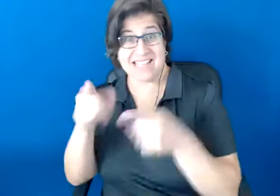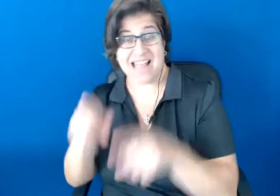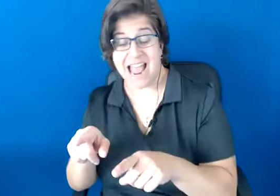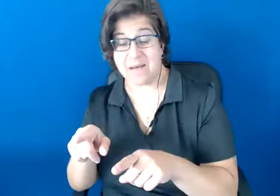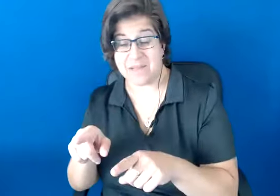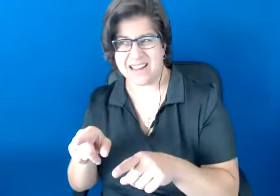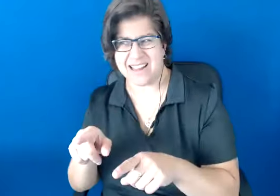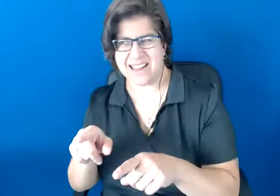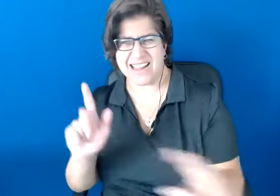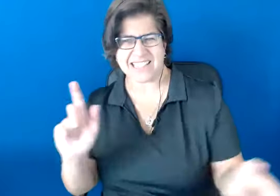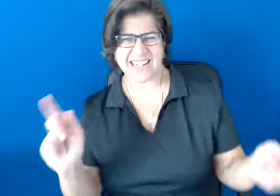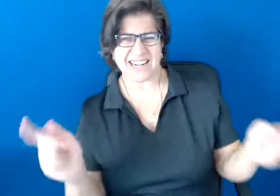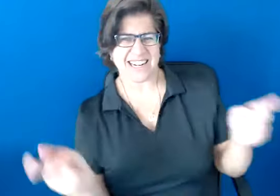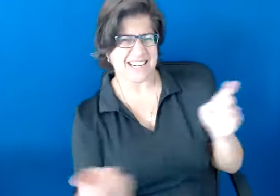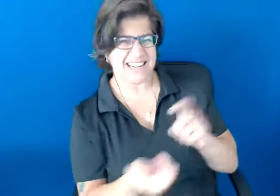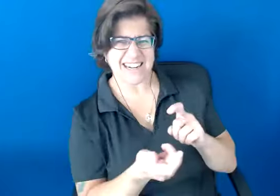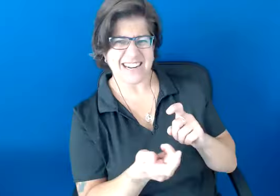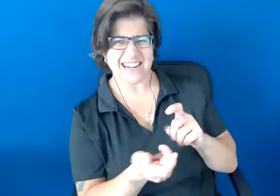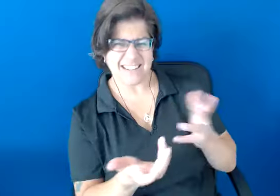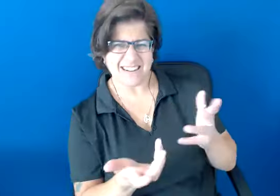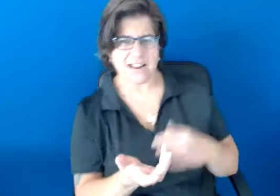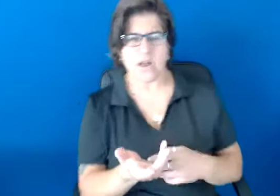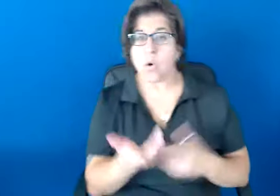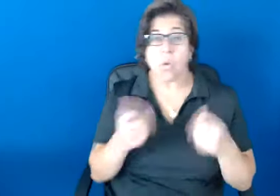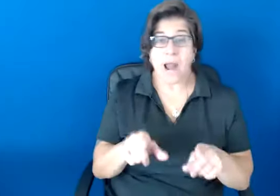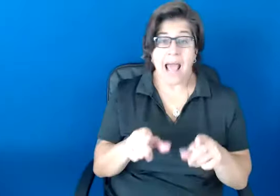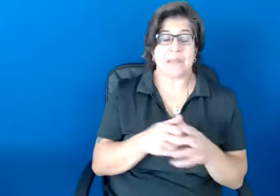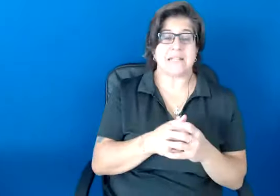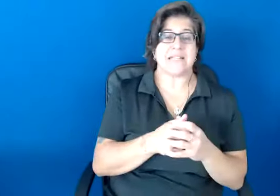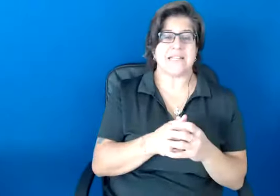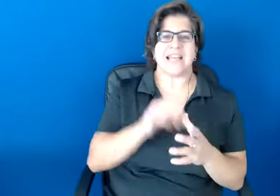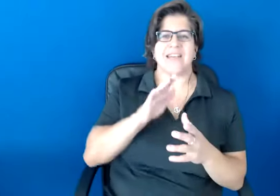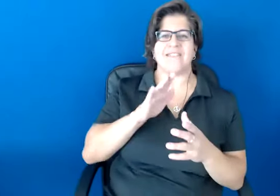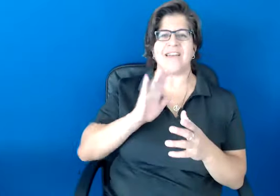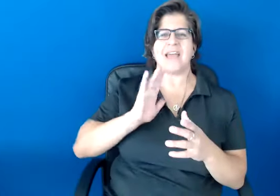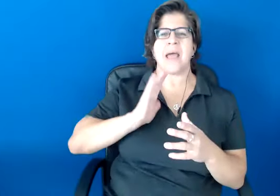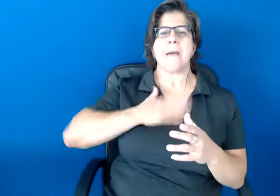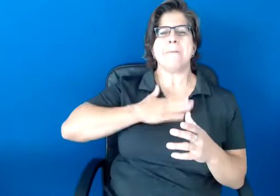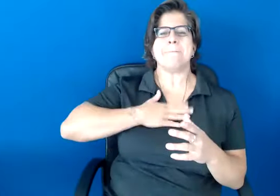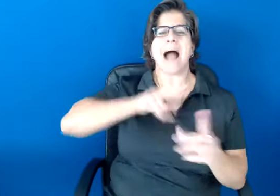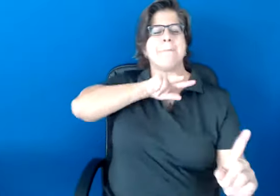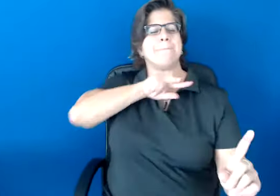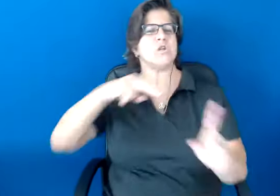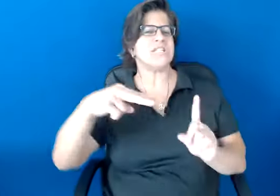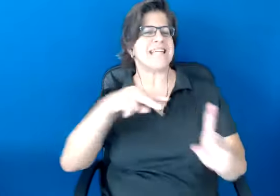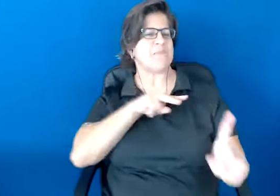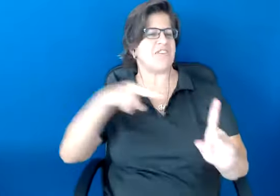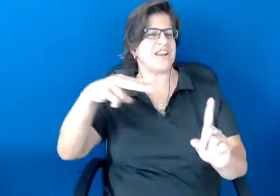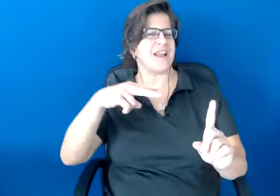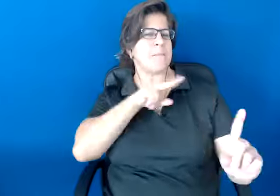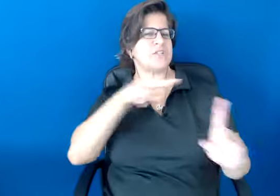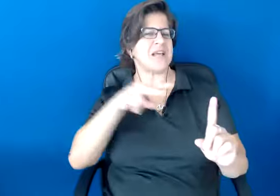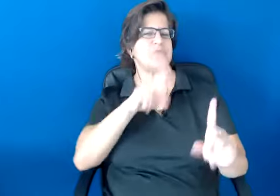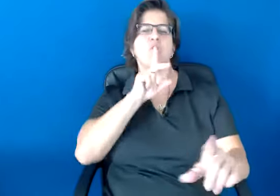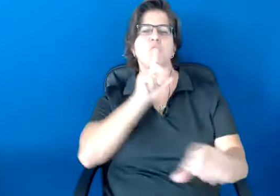of changes. It sort of changes because what happens is my perception of my reality changes, and